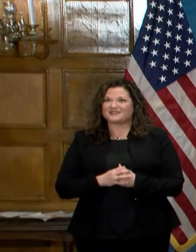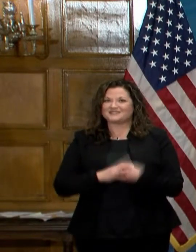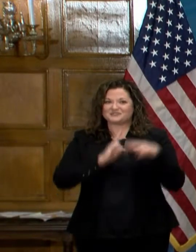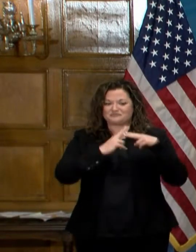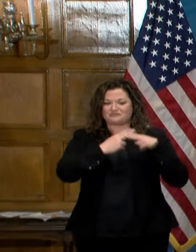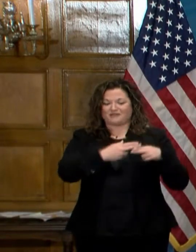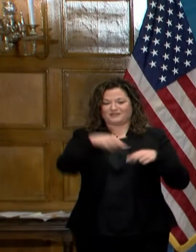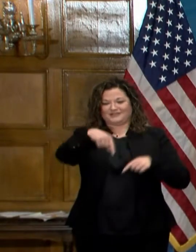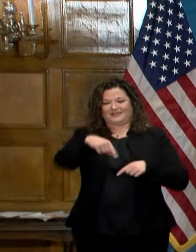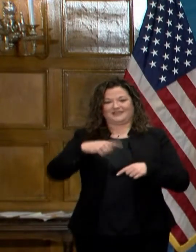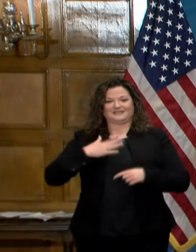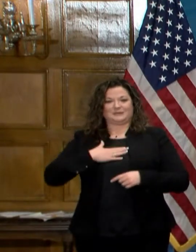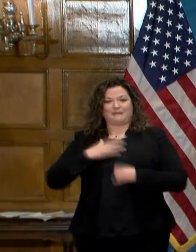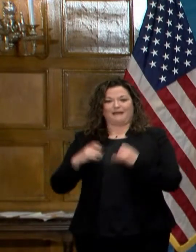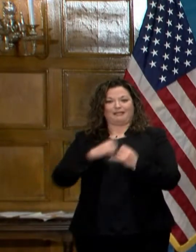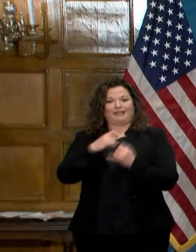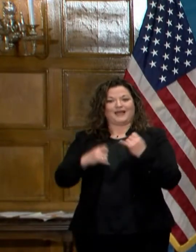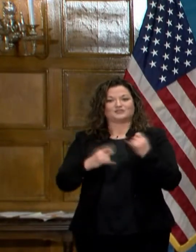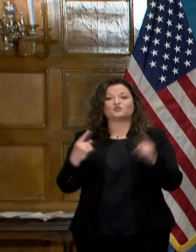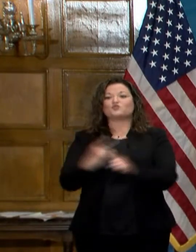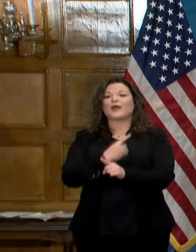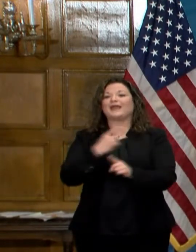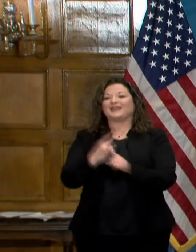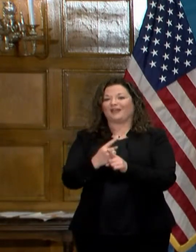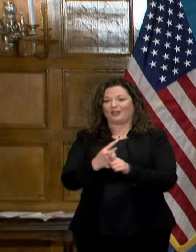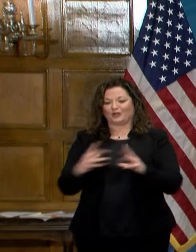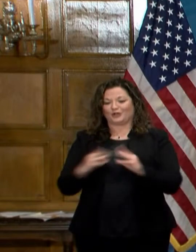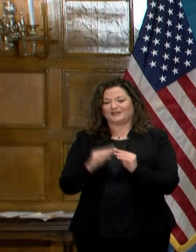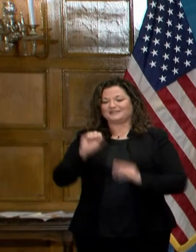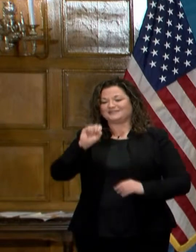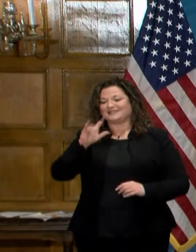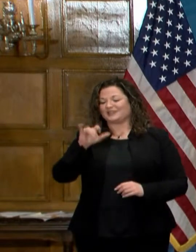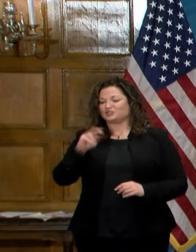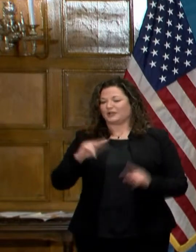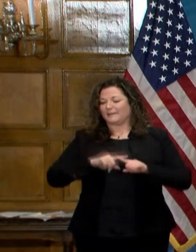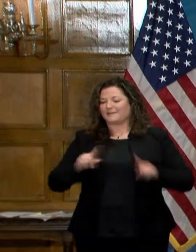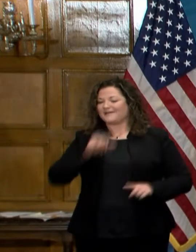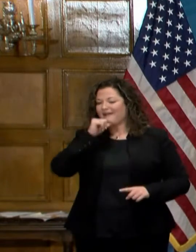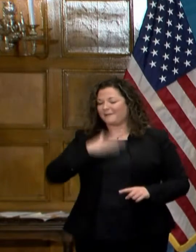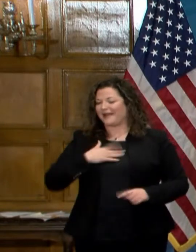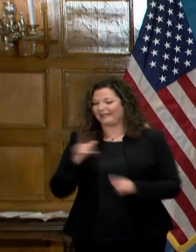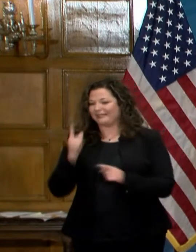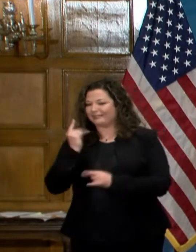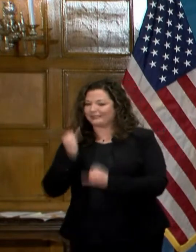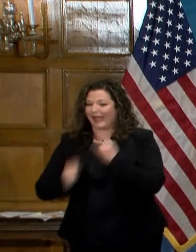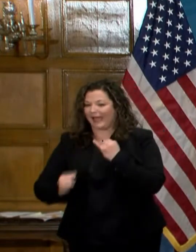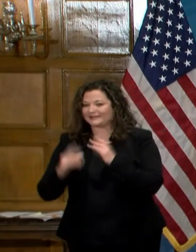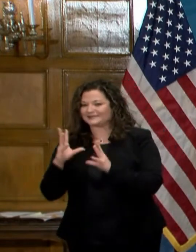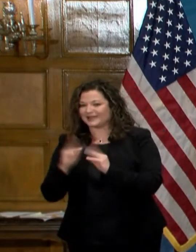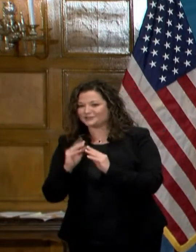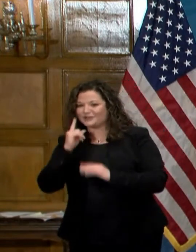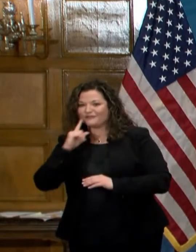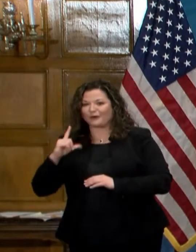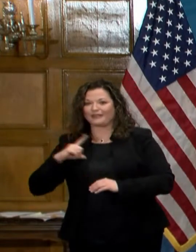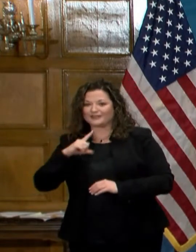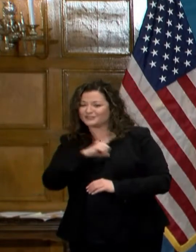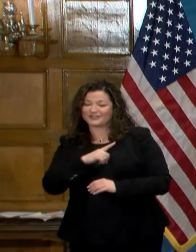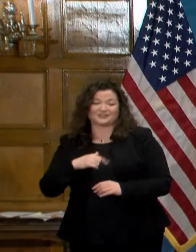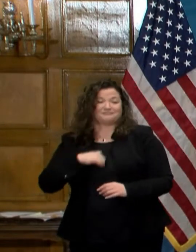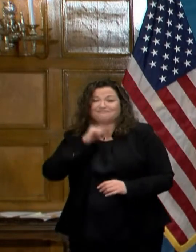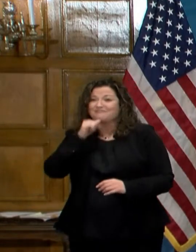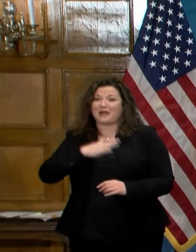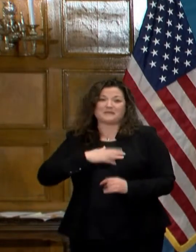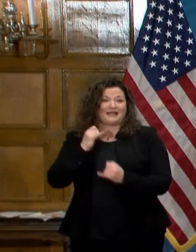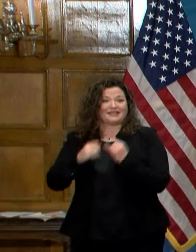referencing this being my last regular session, but it's not my last session of the legislature, not my last State of the State